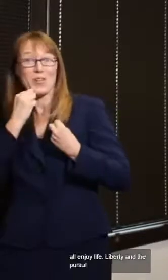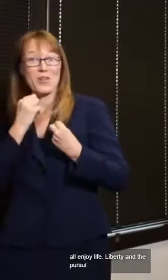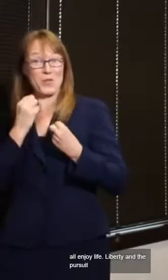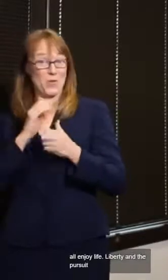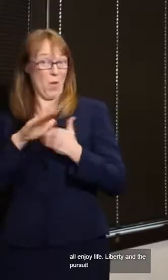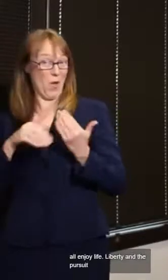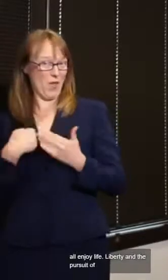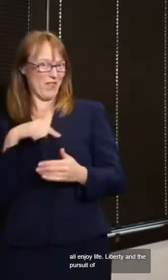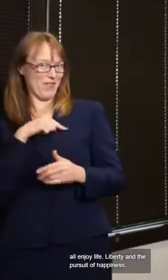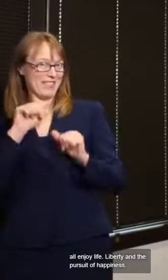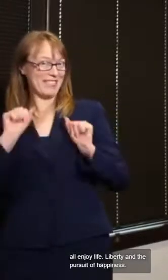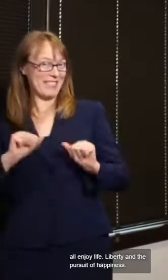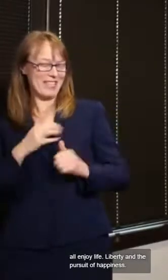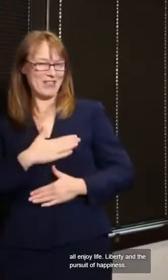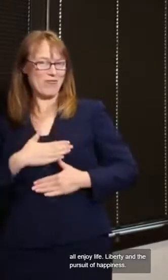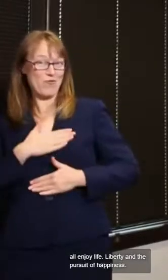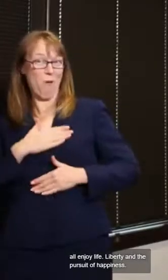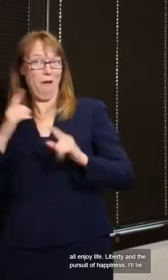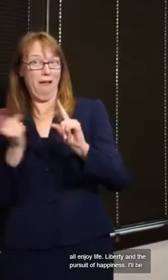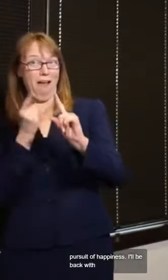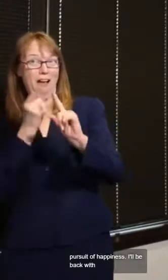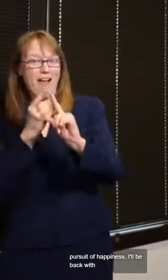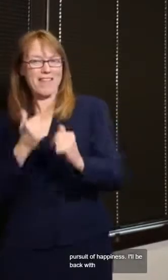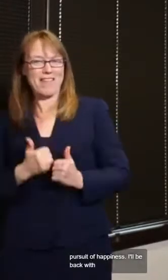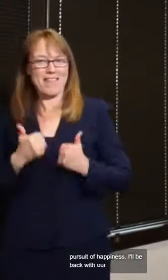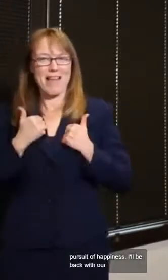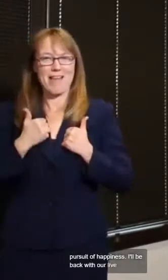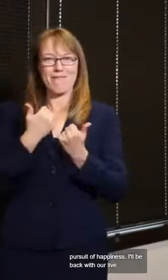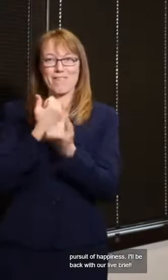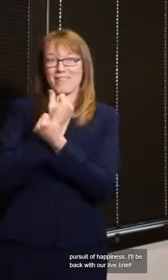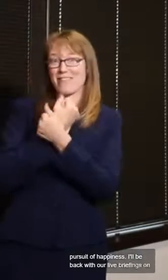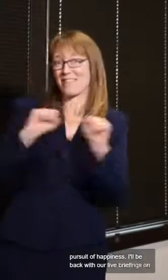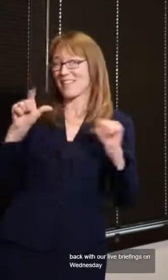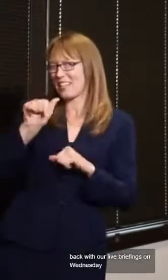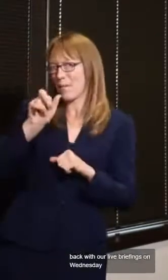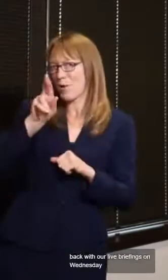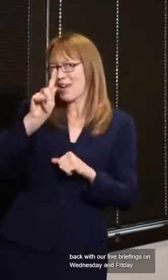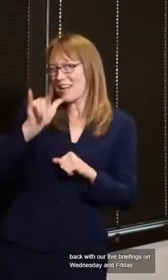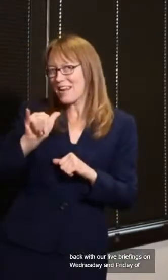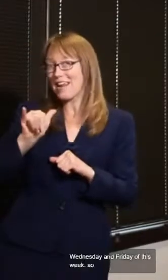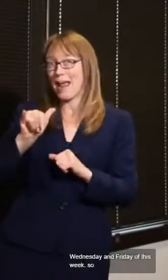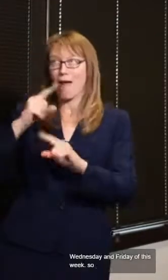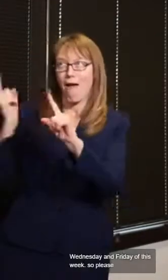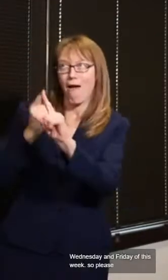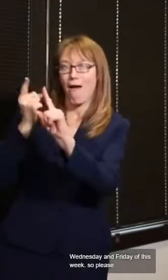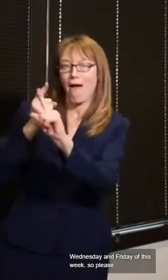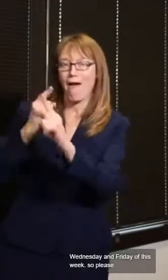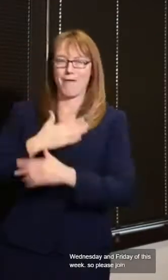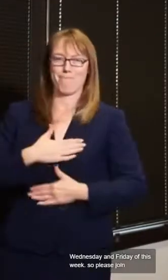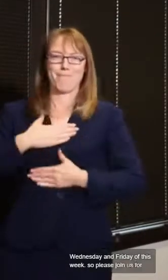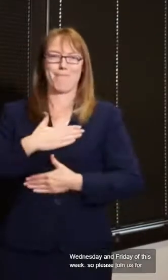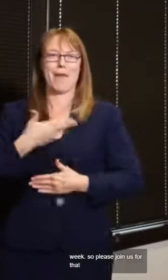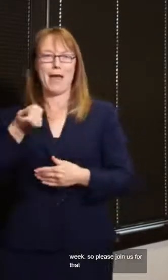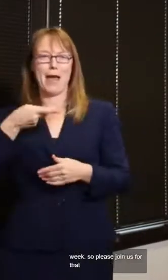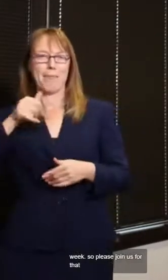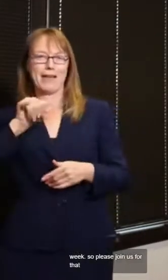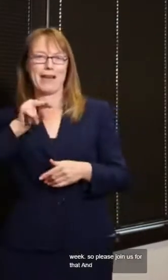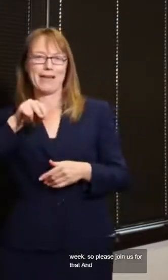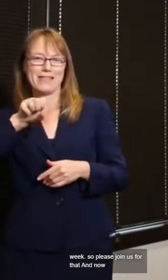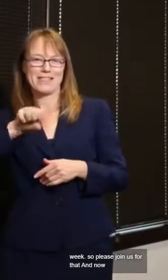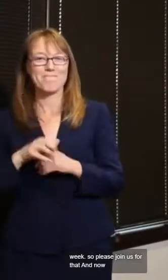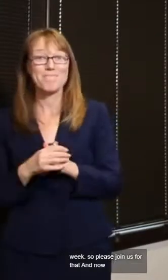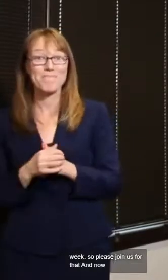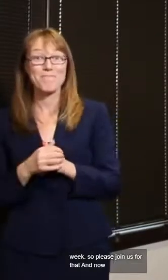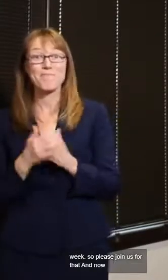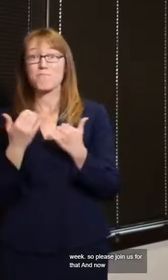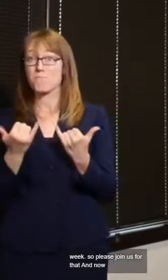of happiness. I'll be back with our live briefings on Wednesday and Friday of this week, so please join us for that. And now